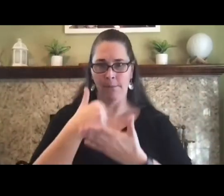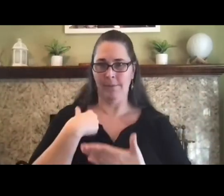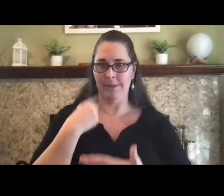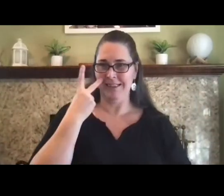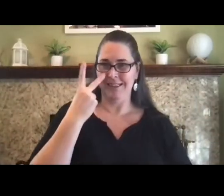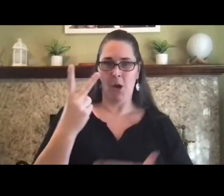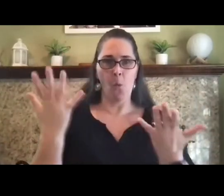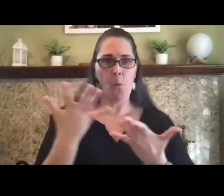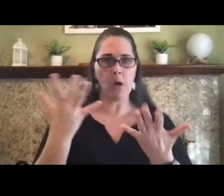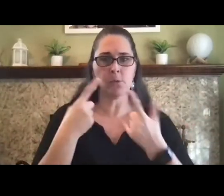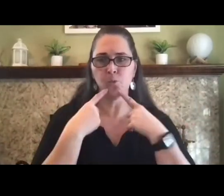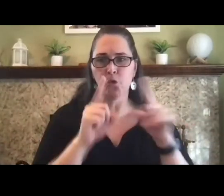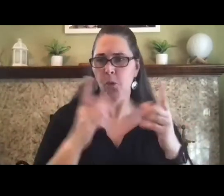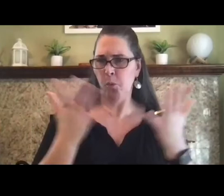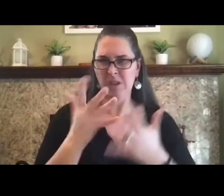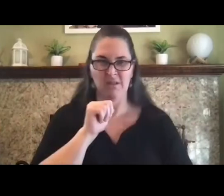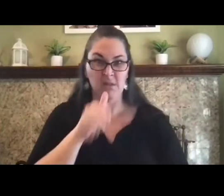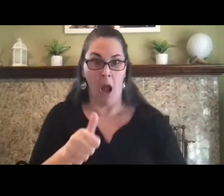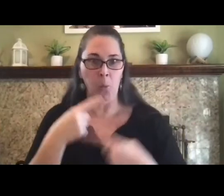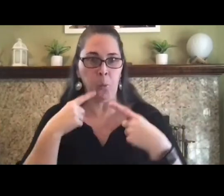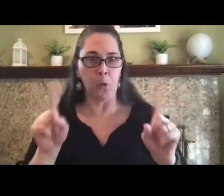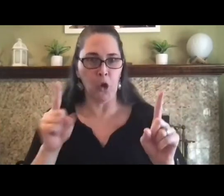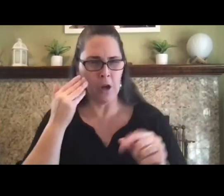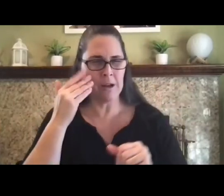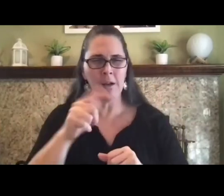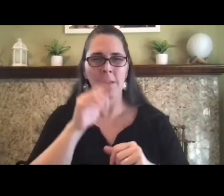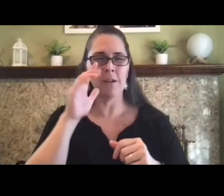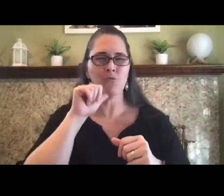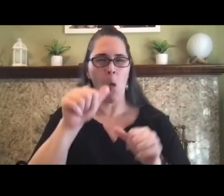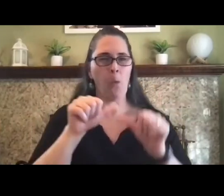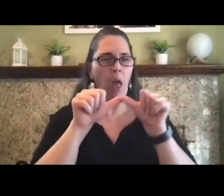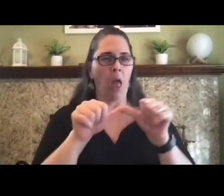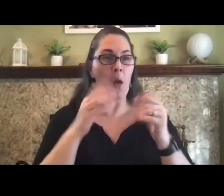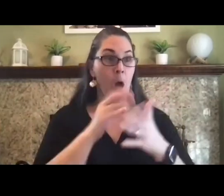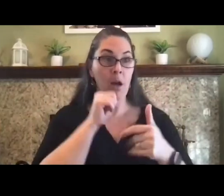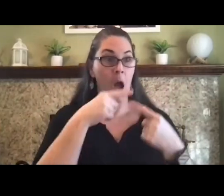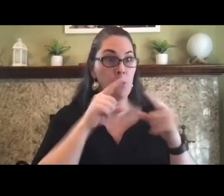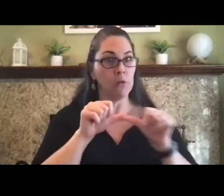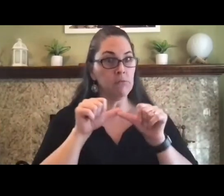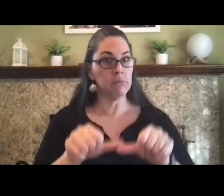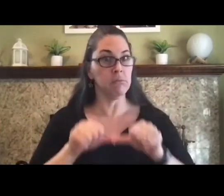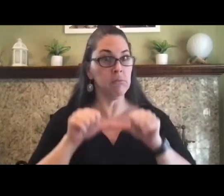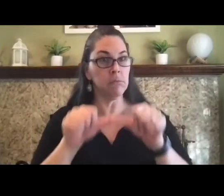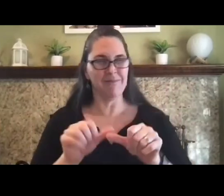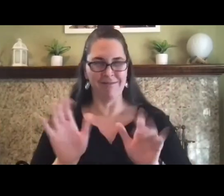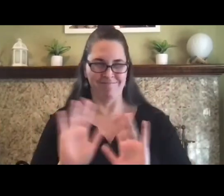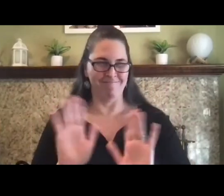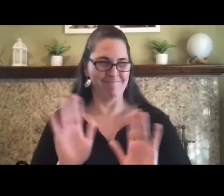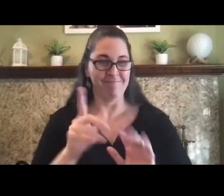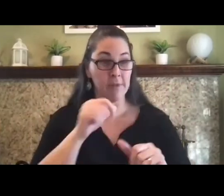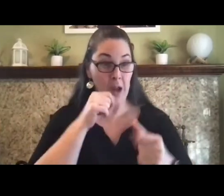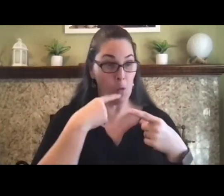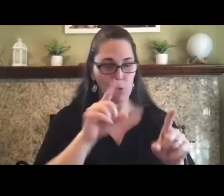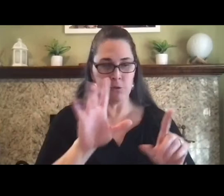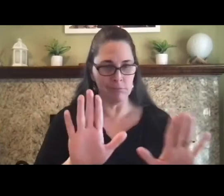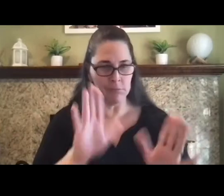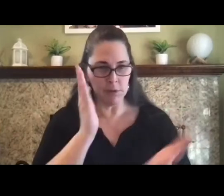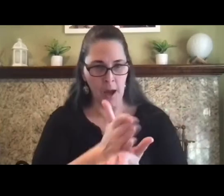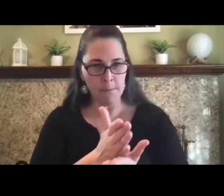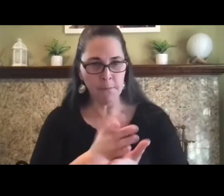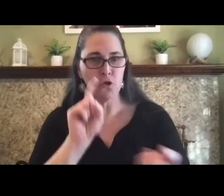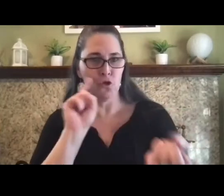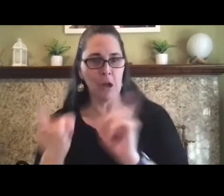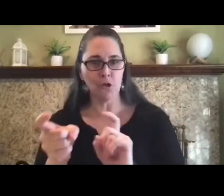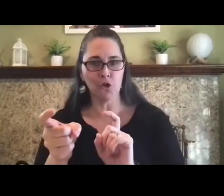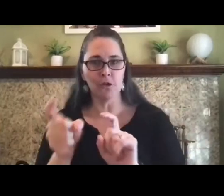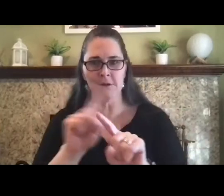is working and what is not. Don't continue with what is not working. If it doesn't work, pause, figure out why it's not working,